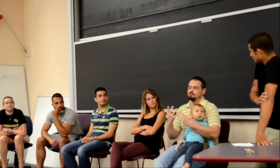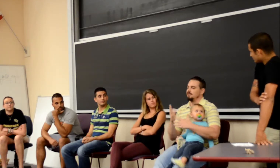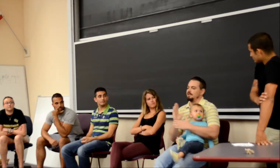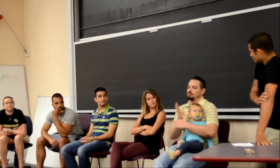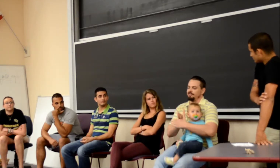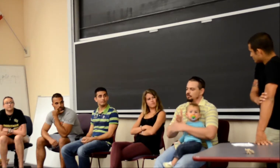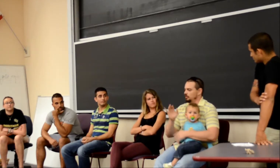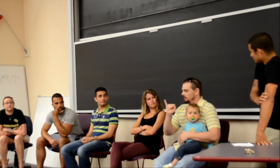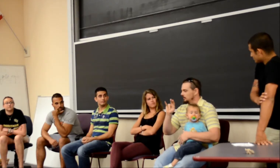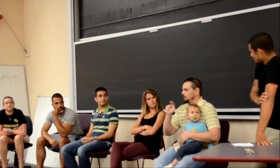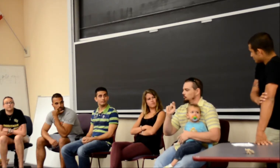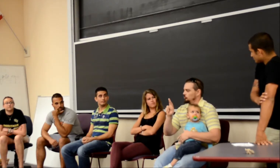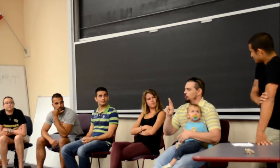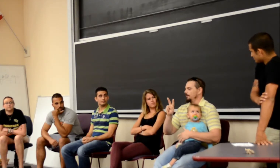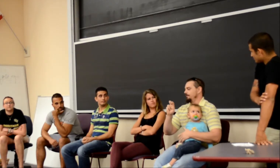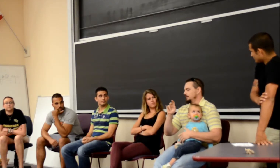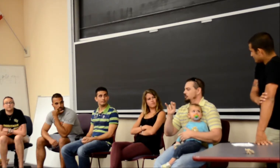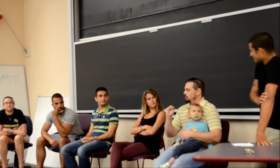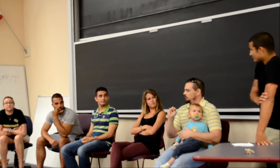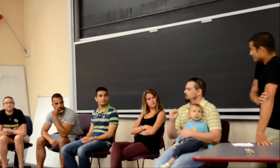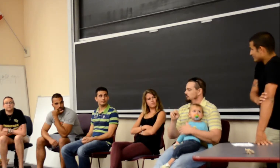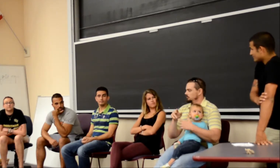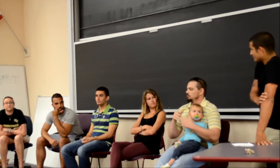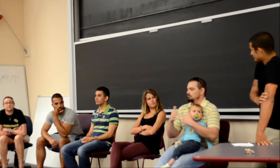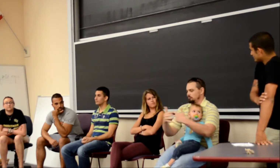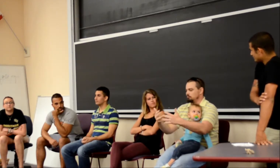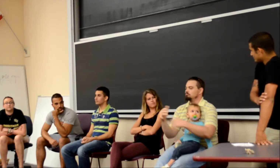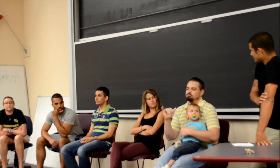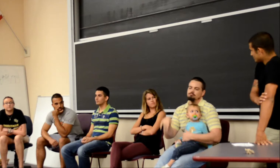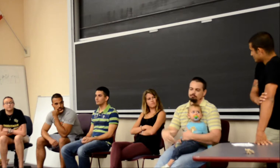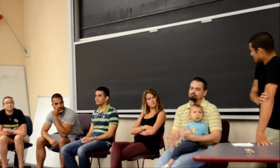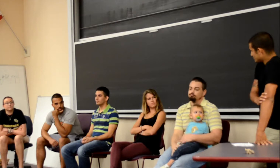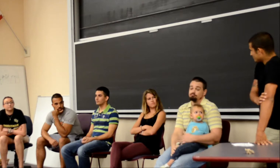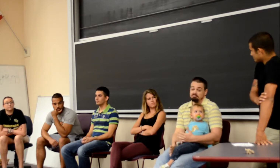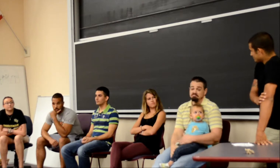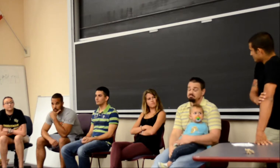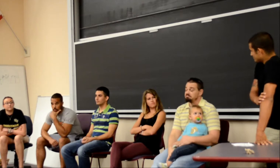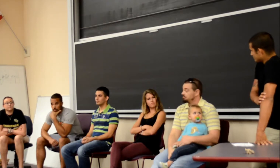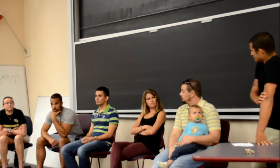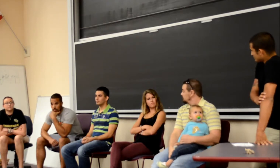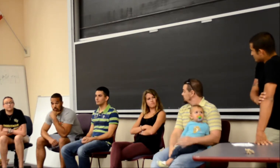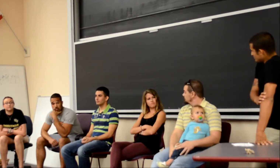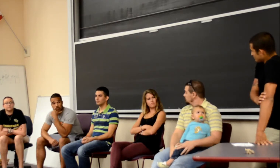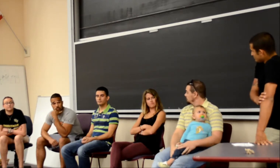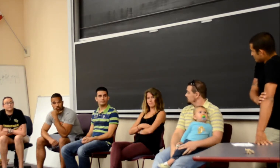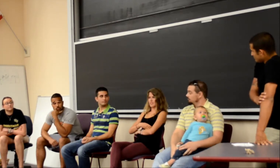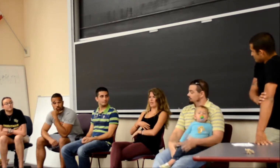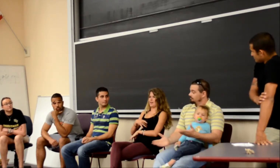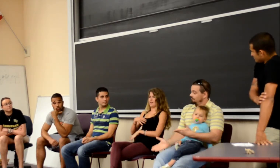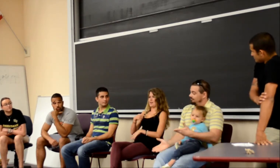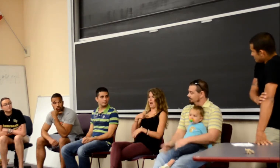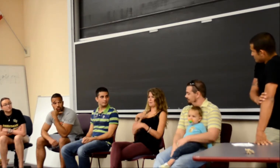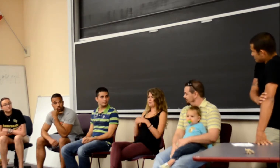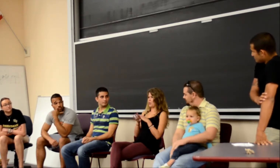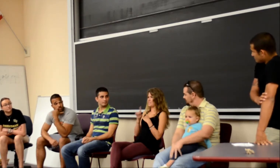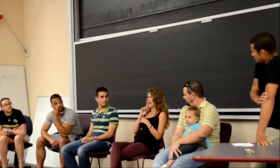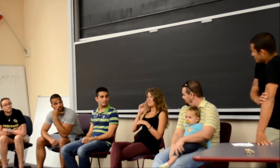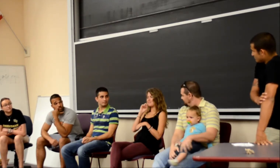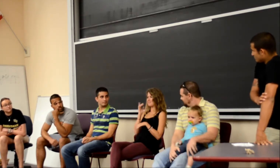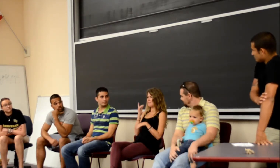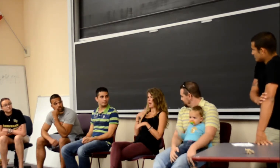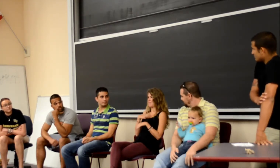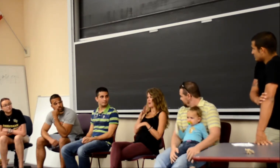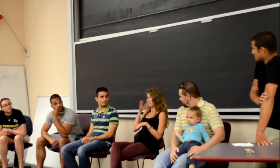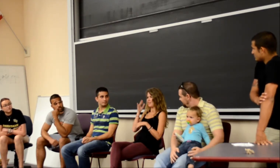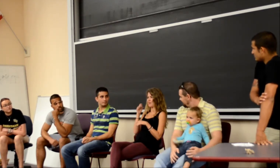so from there, they did different interventions. And that's it. I was born